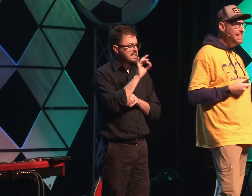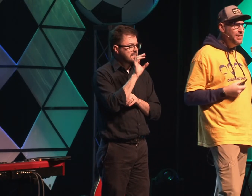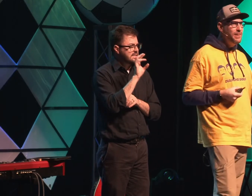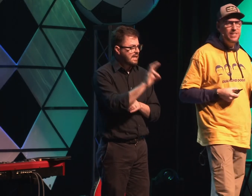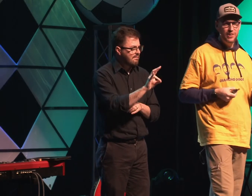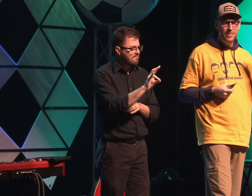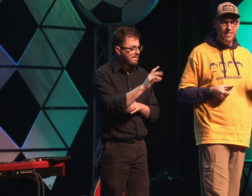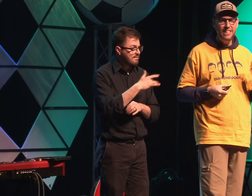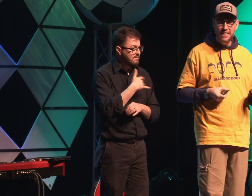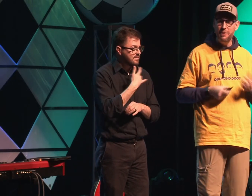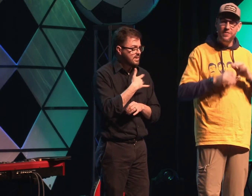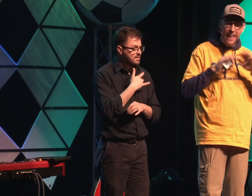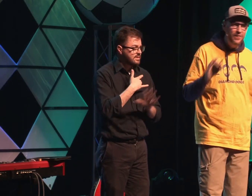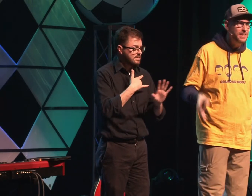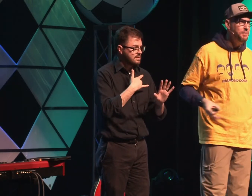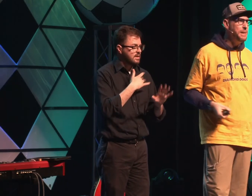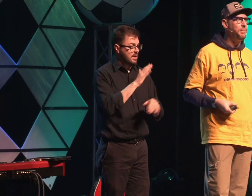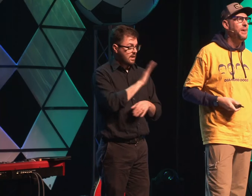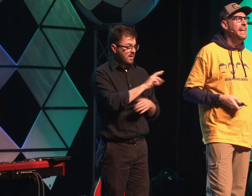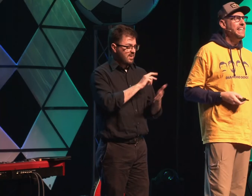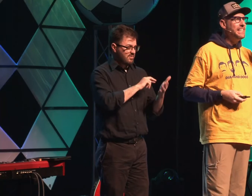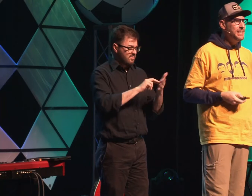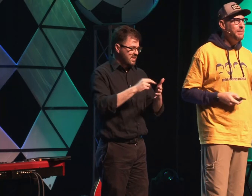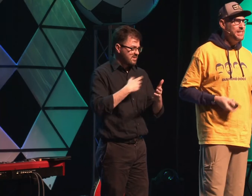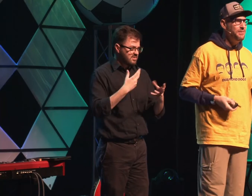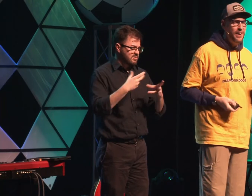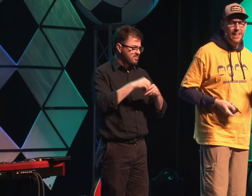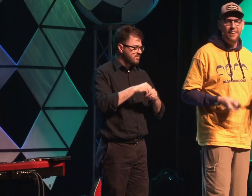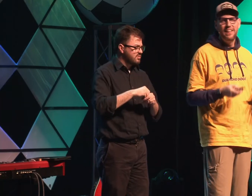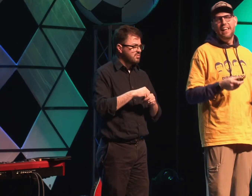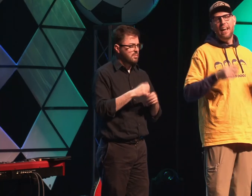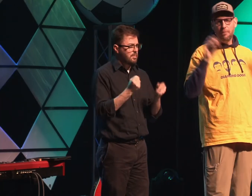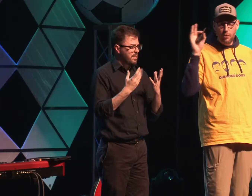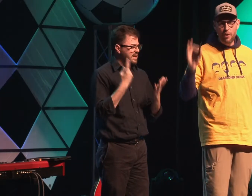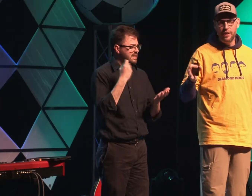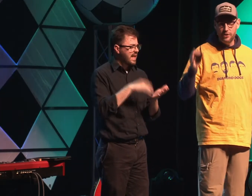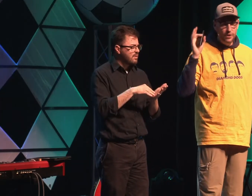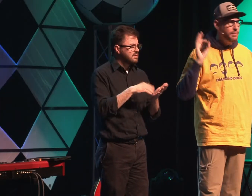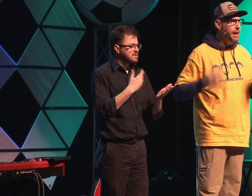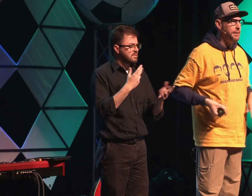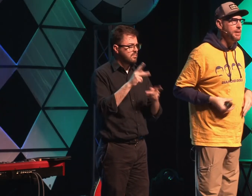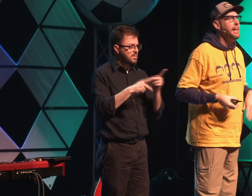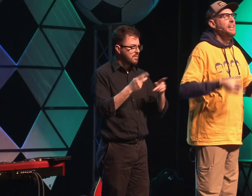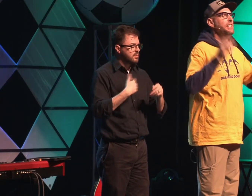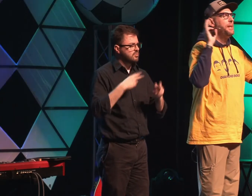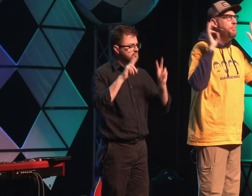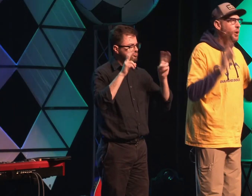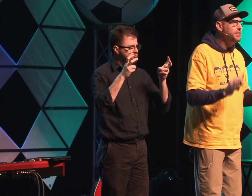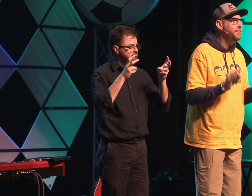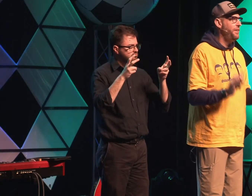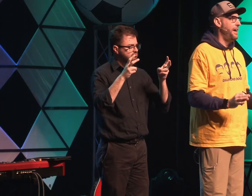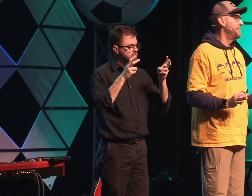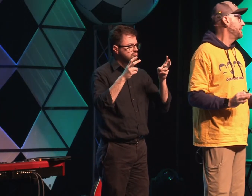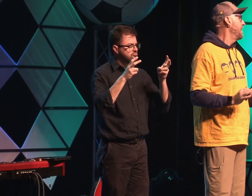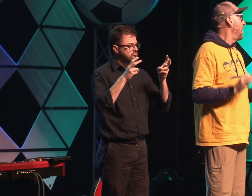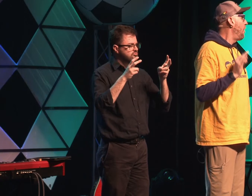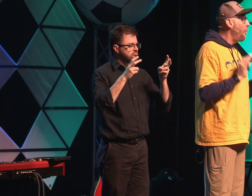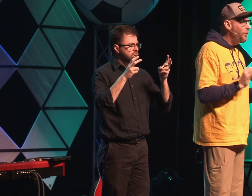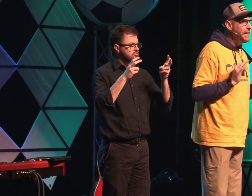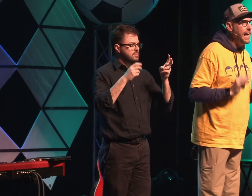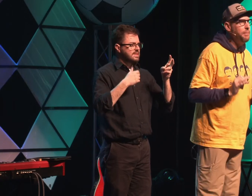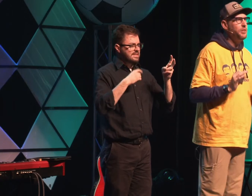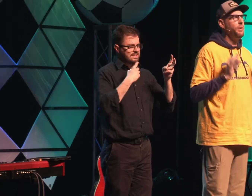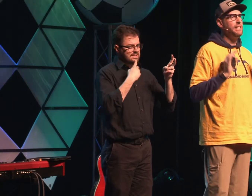87. And in the research that she did with thousands of people, this is what she found out. And I'm quoting, so don't get mad at me. She said, most of us